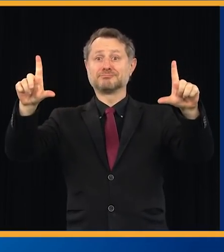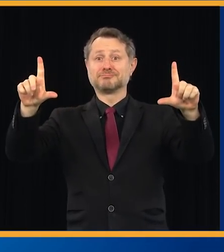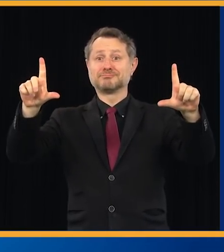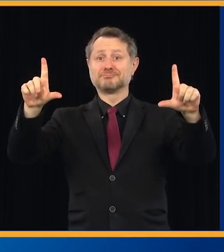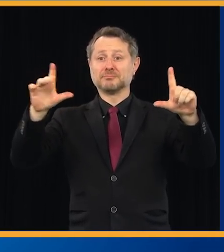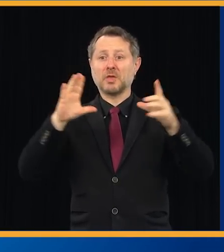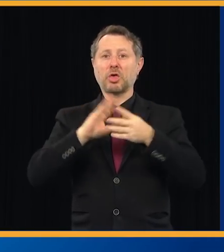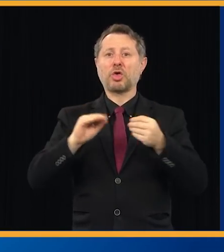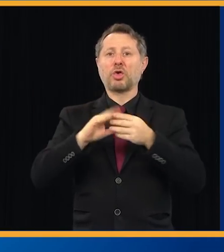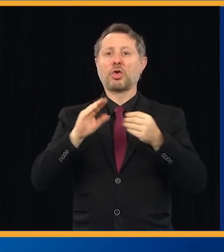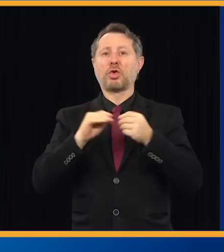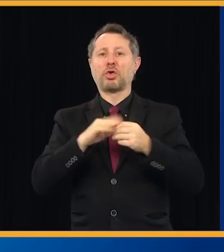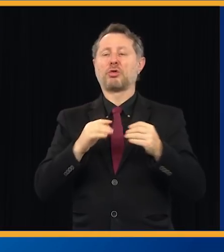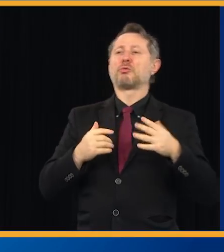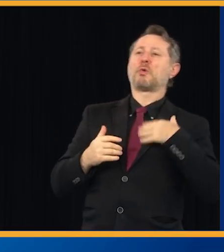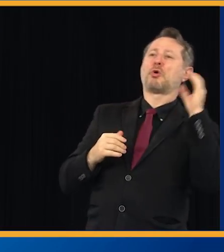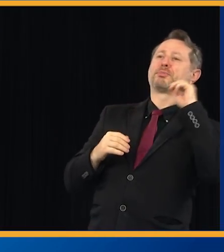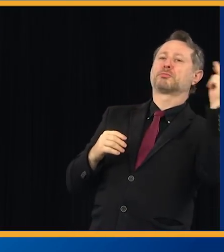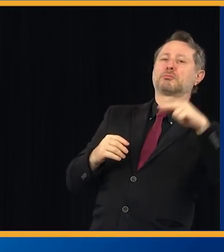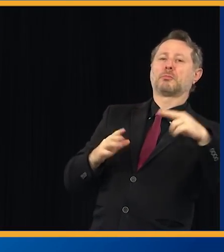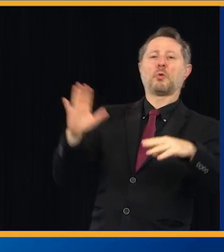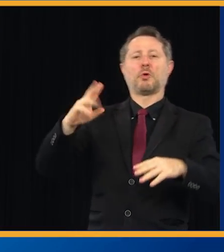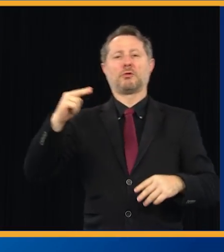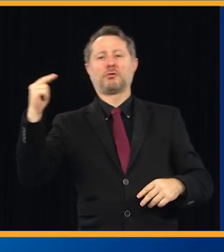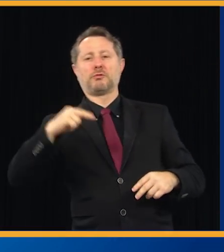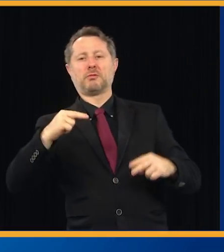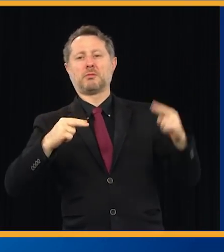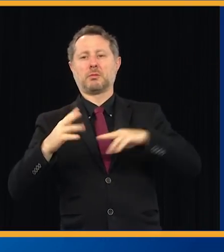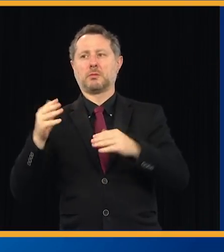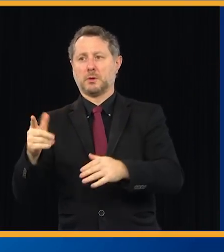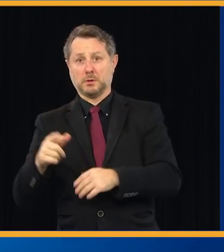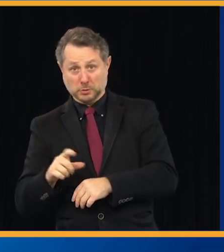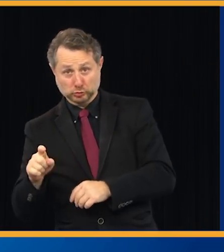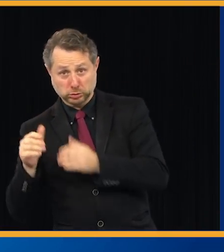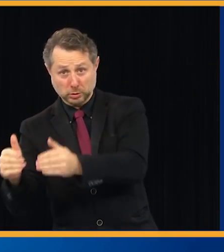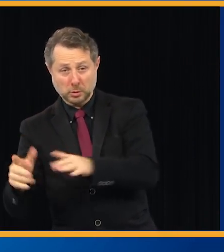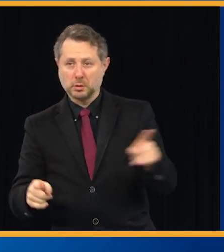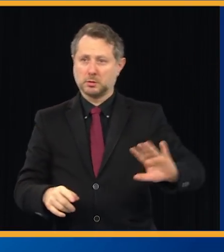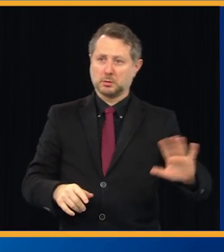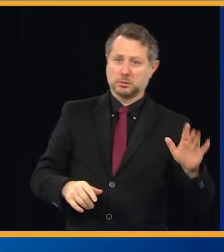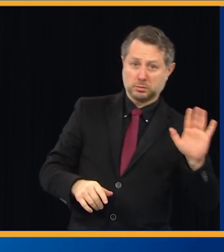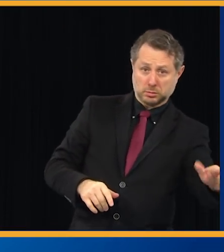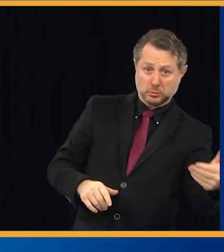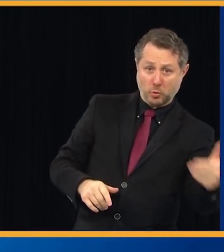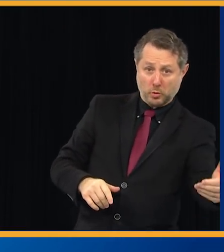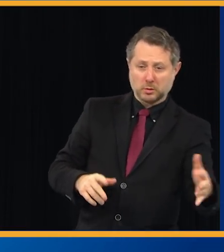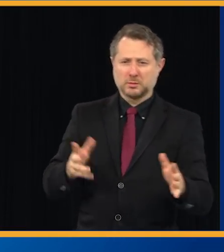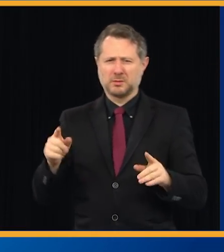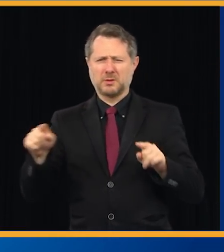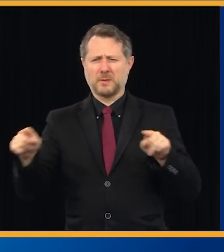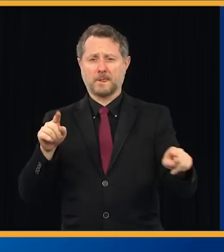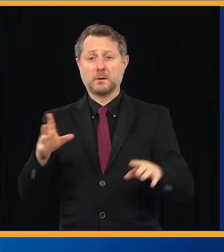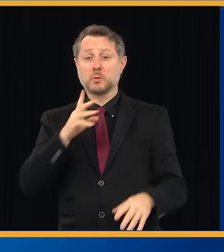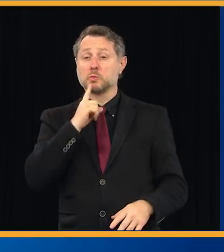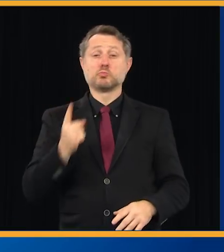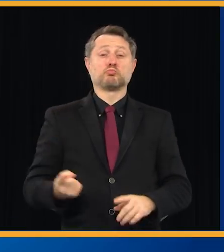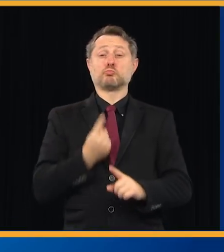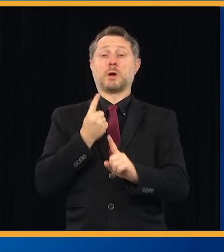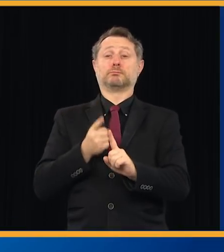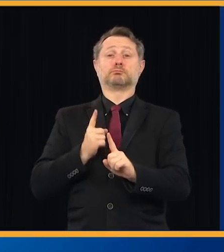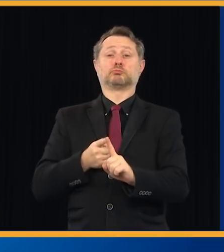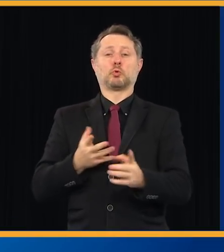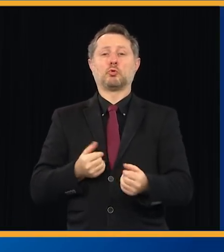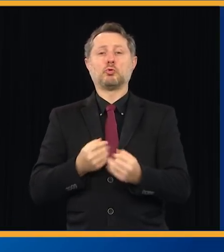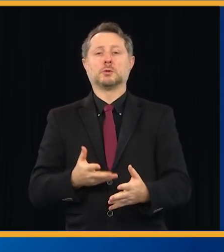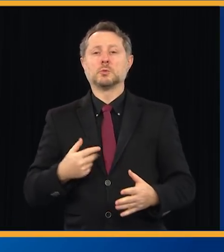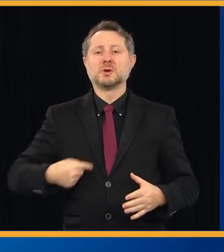doing. Everyone has thoughts that they want to share. One of the things that makes me frustrating for my team is I